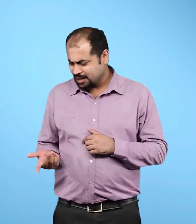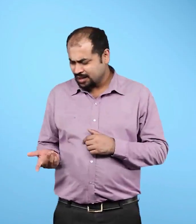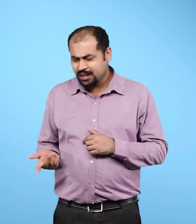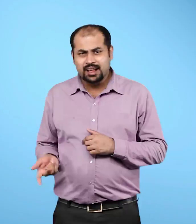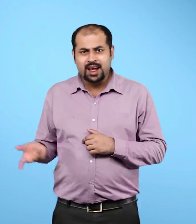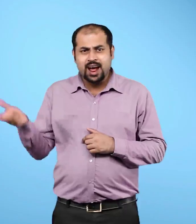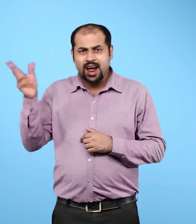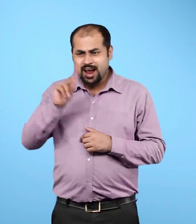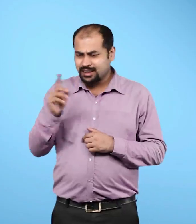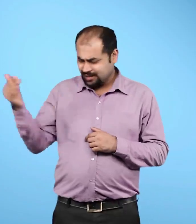More homework?"